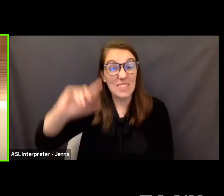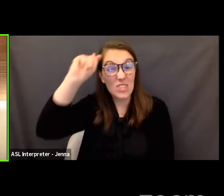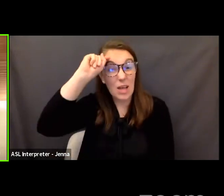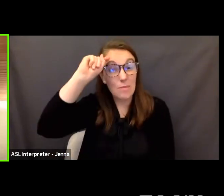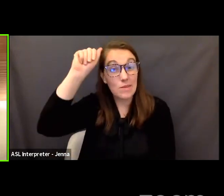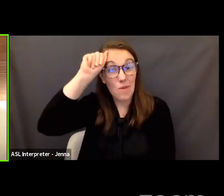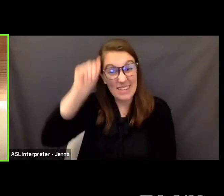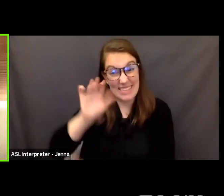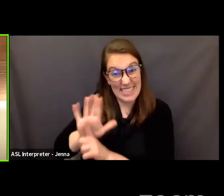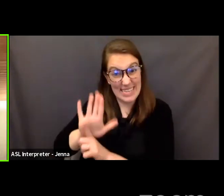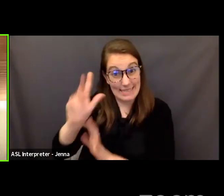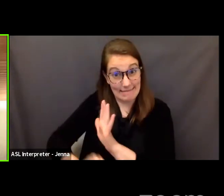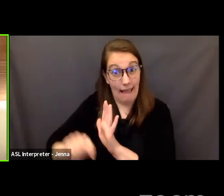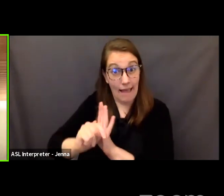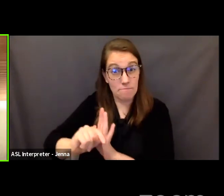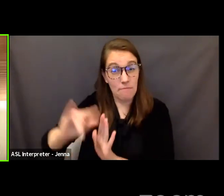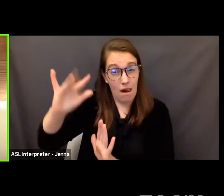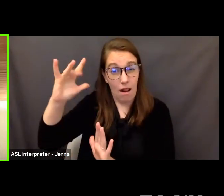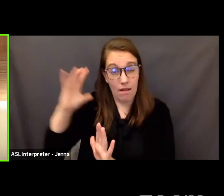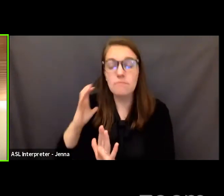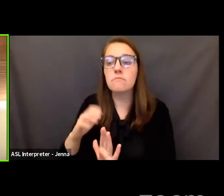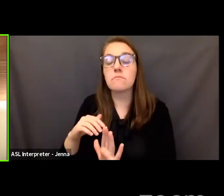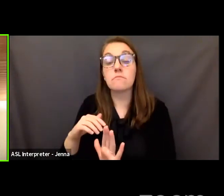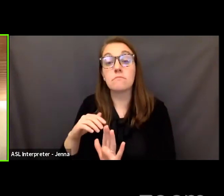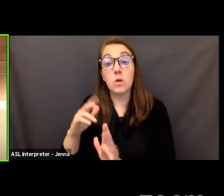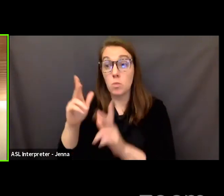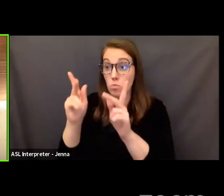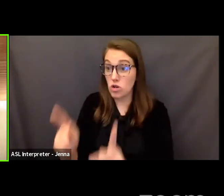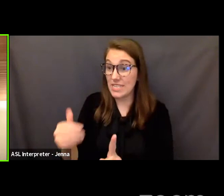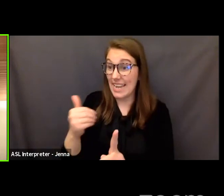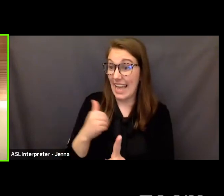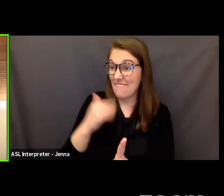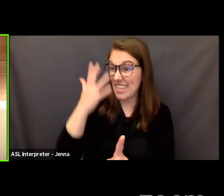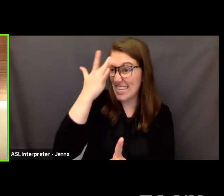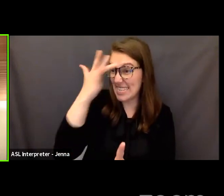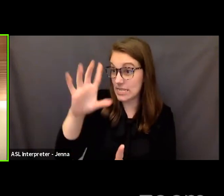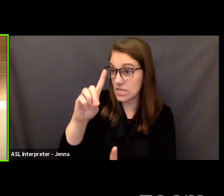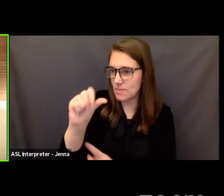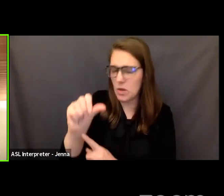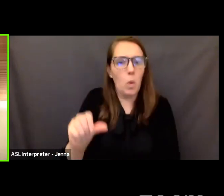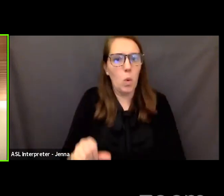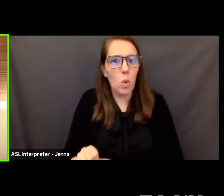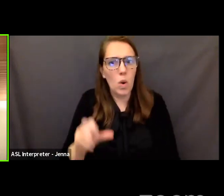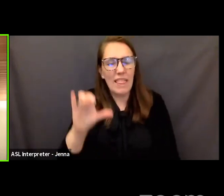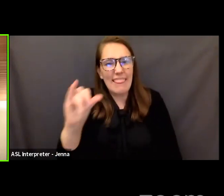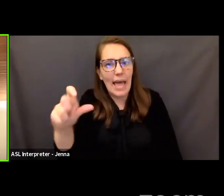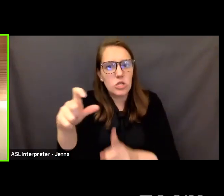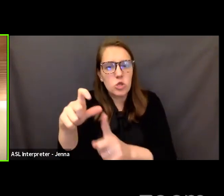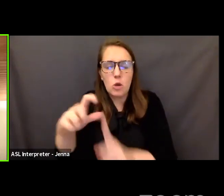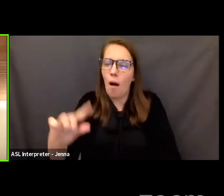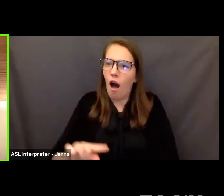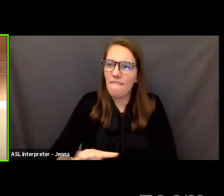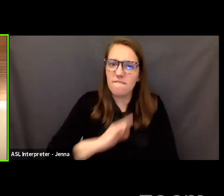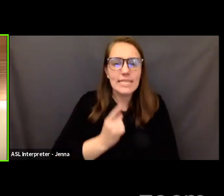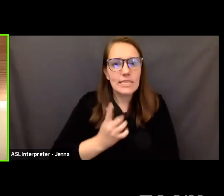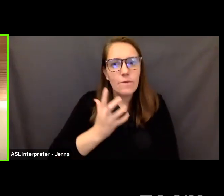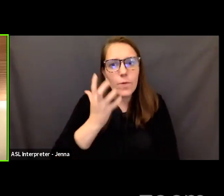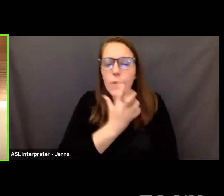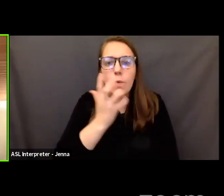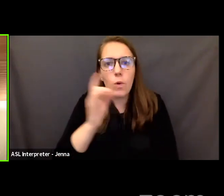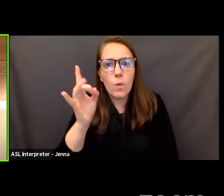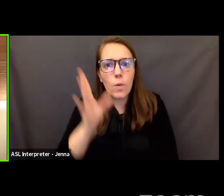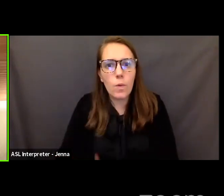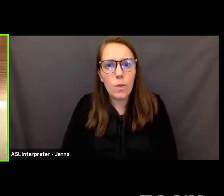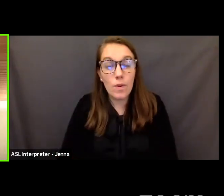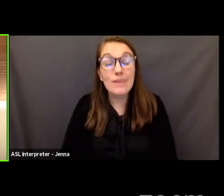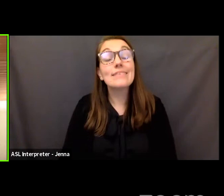that someone has an intellectual disability would be equally horrific and offensive. Because for Aquinas, the